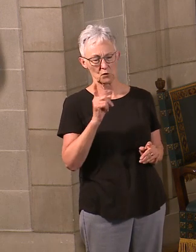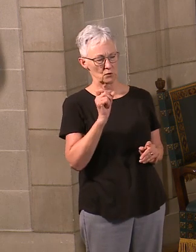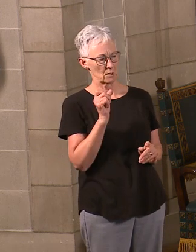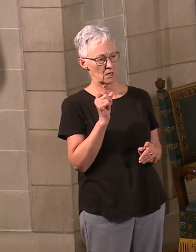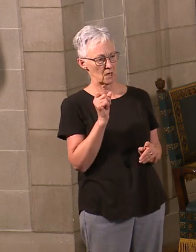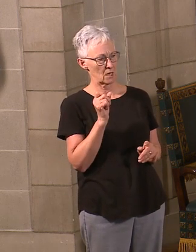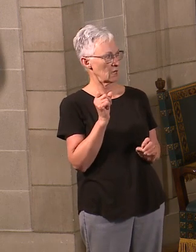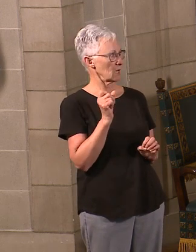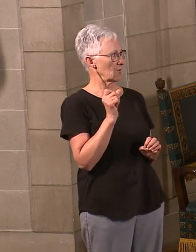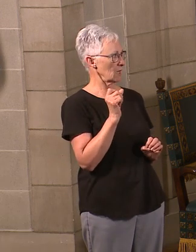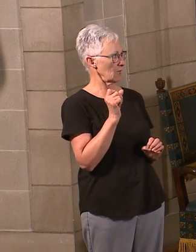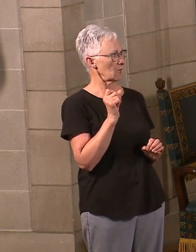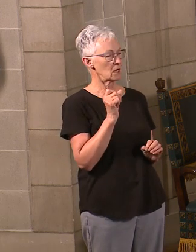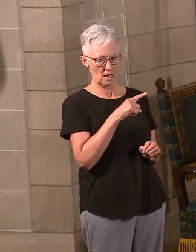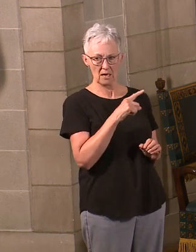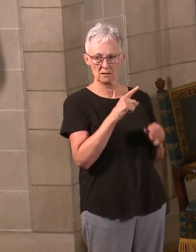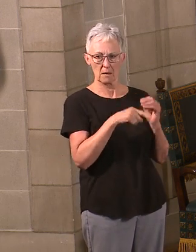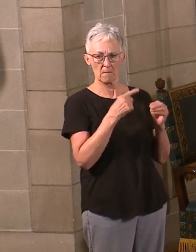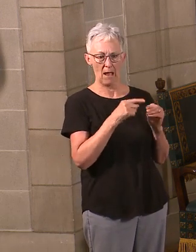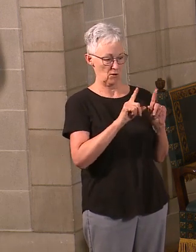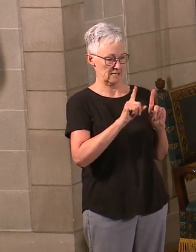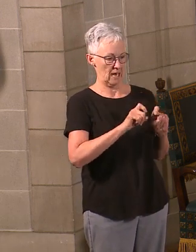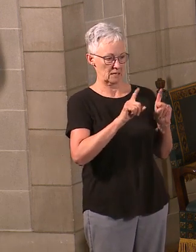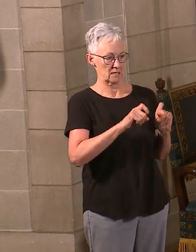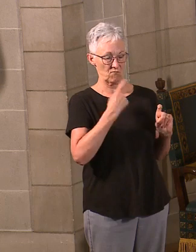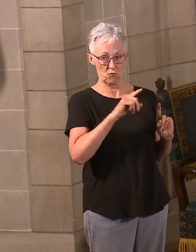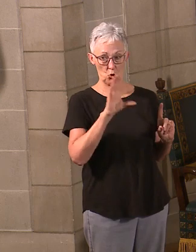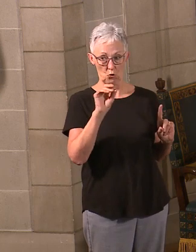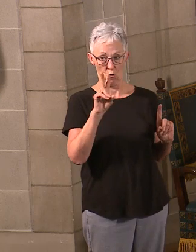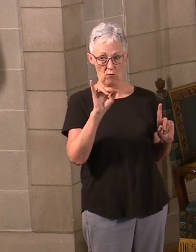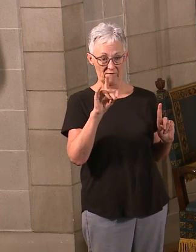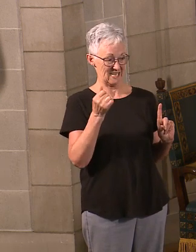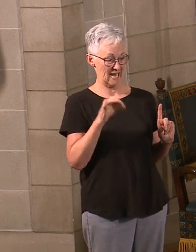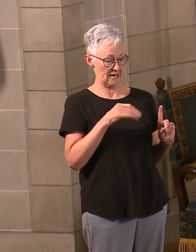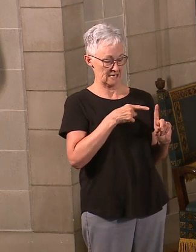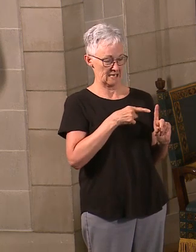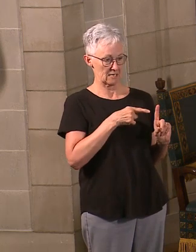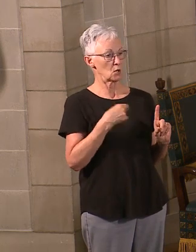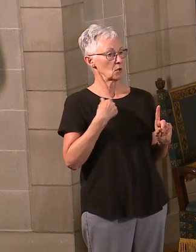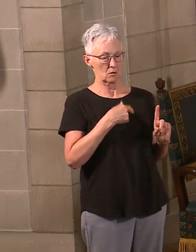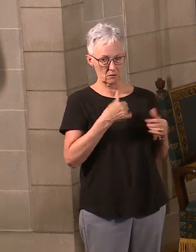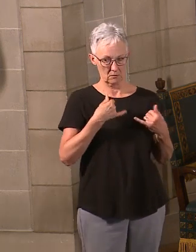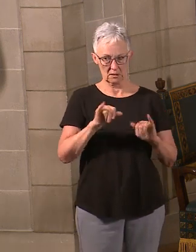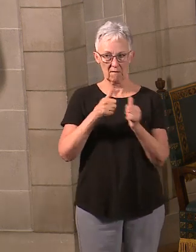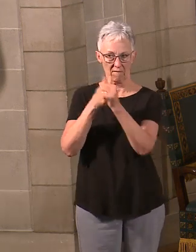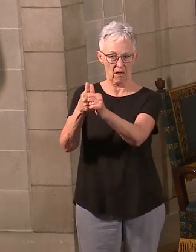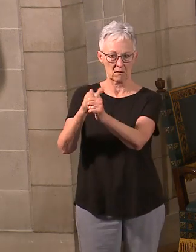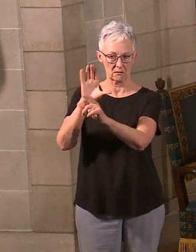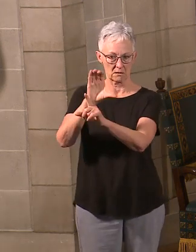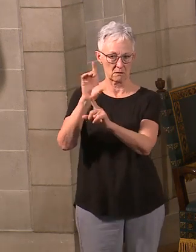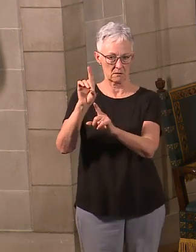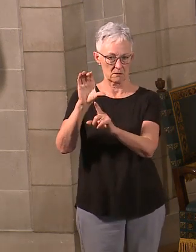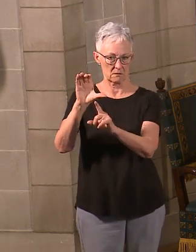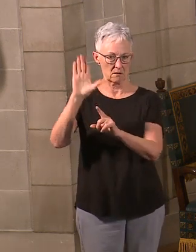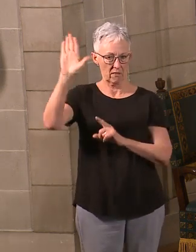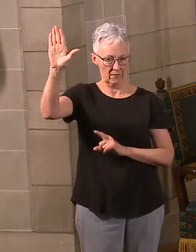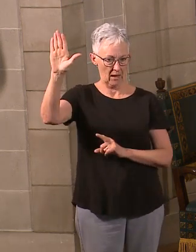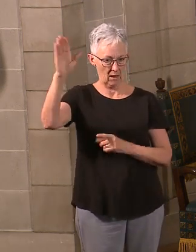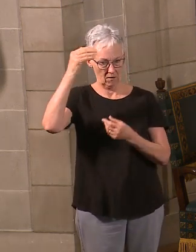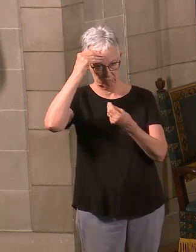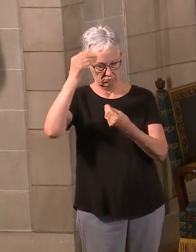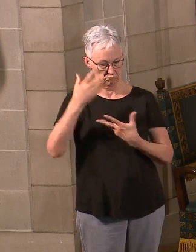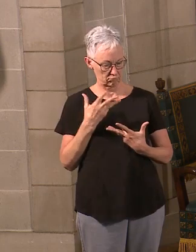a test now? Where is it at? Right, so by and large here for testing here in the state of Nebraska, we're still following CDC guidelines, still going through that whole procedure. You've got to